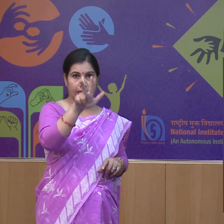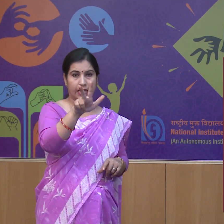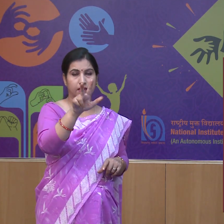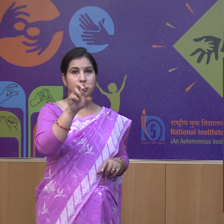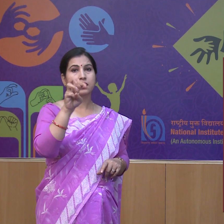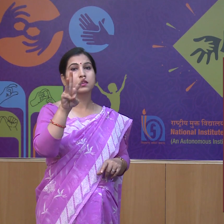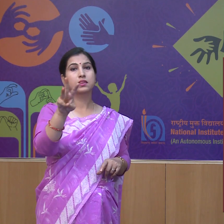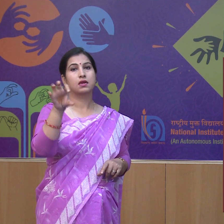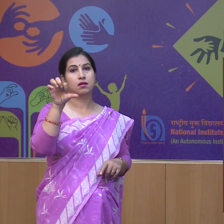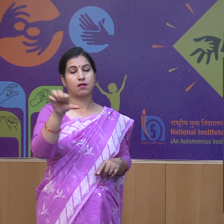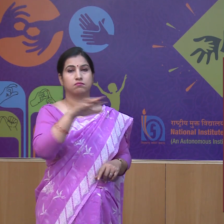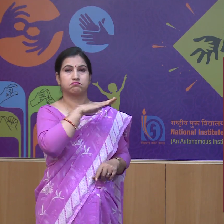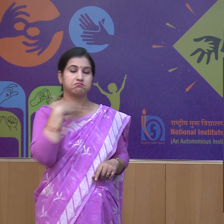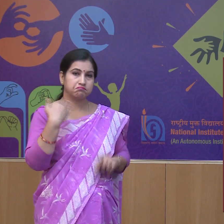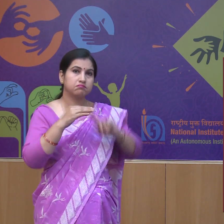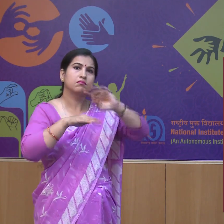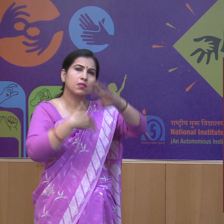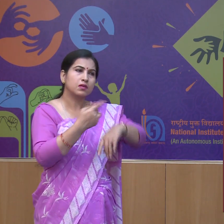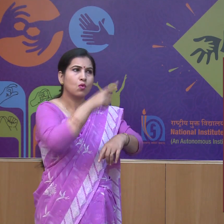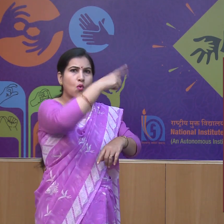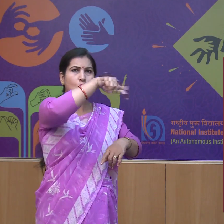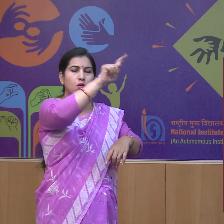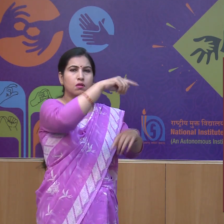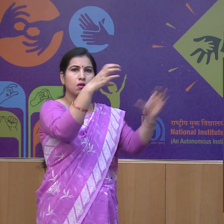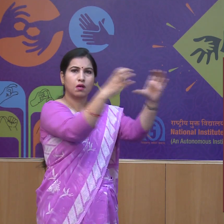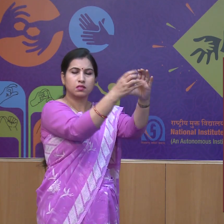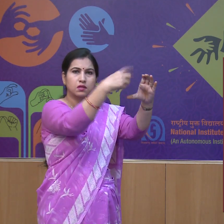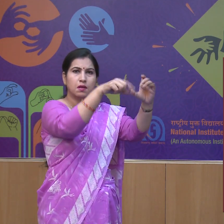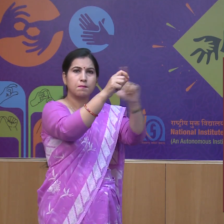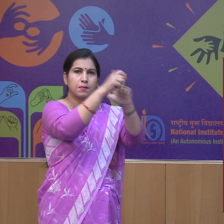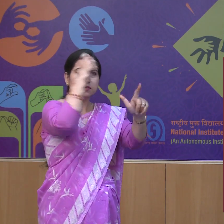1839, the internal unity of Punjab